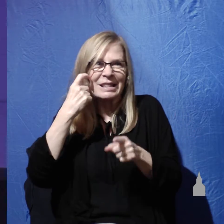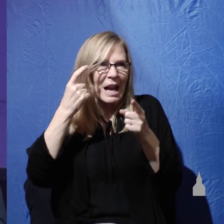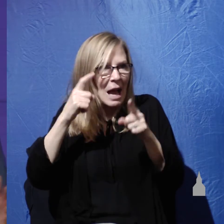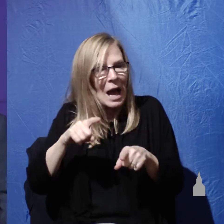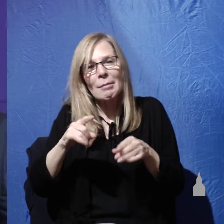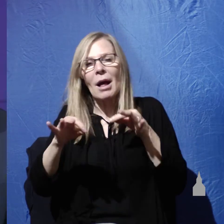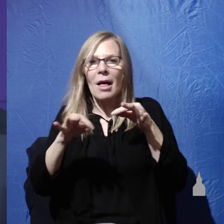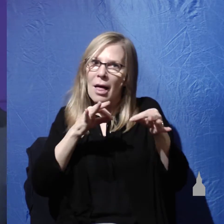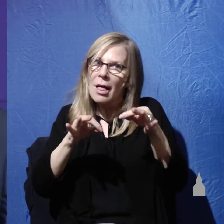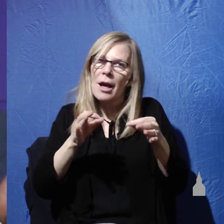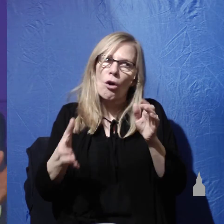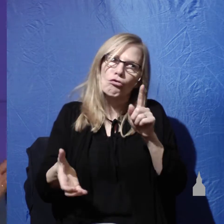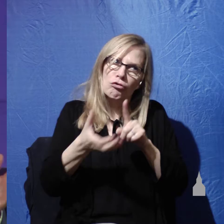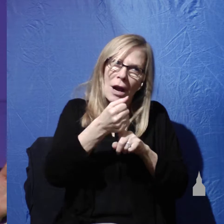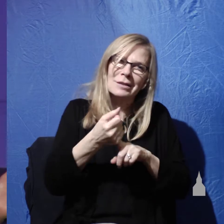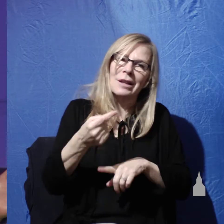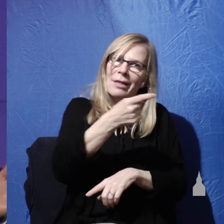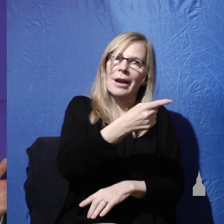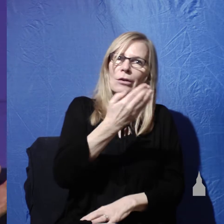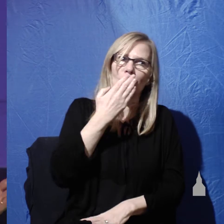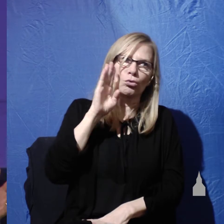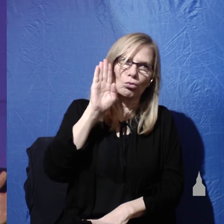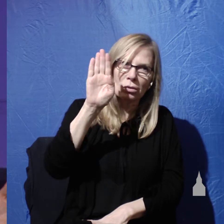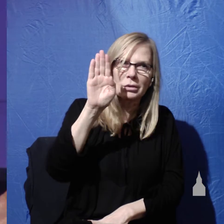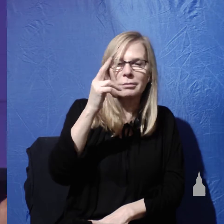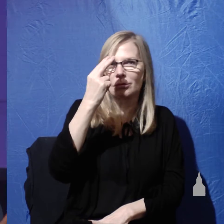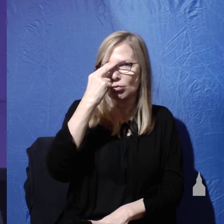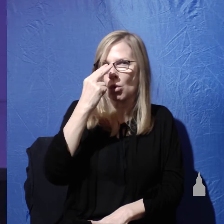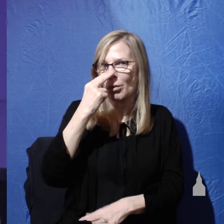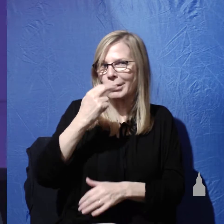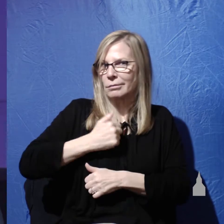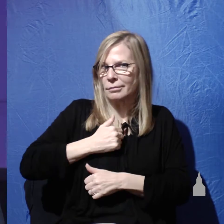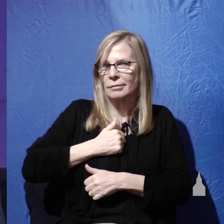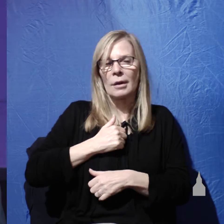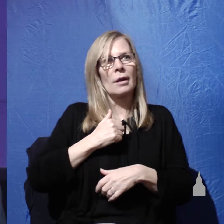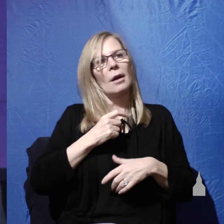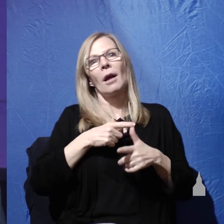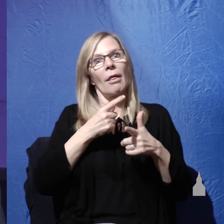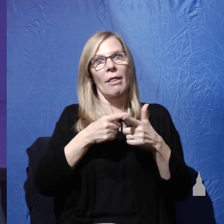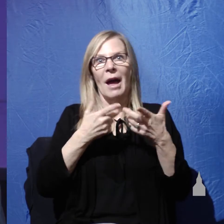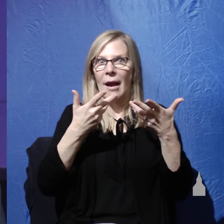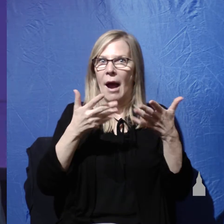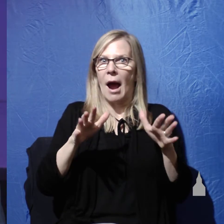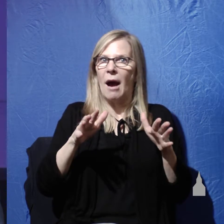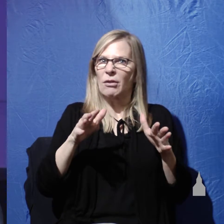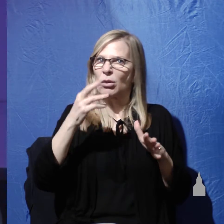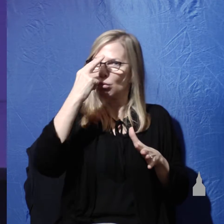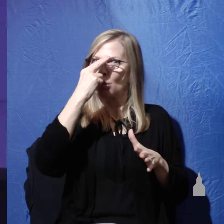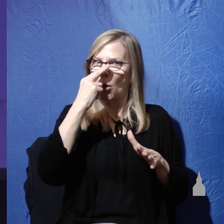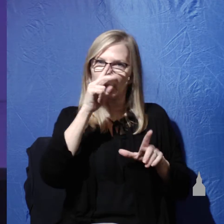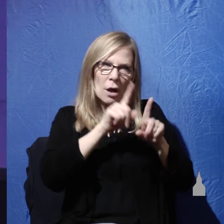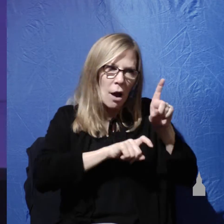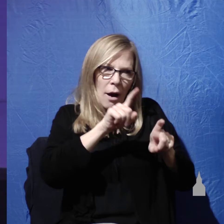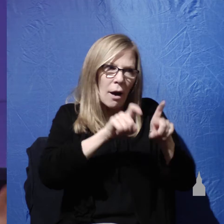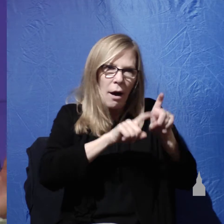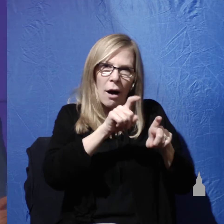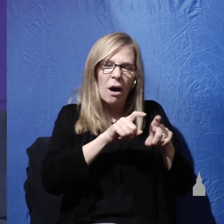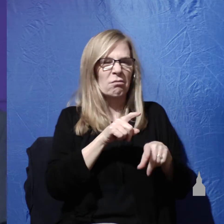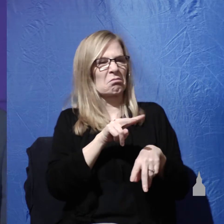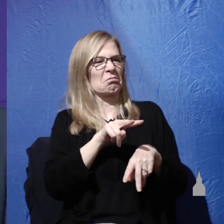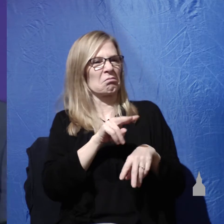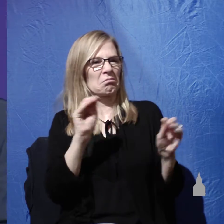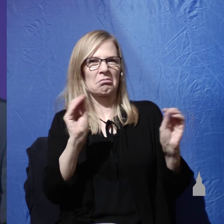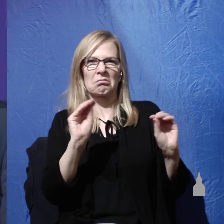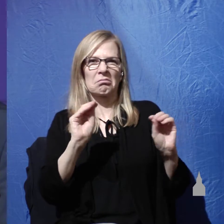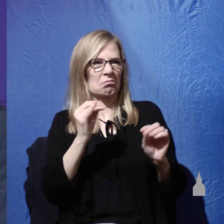He tells them about his arrest in Jerusalem by the Romans. He tells them about how after being examined by the Romans, they were